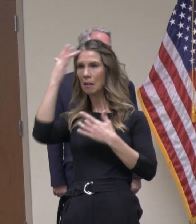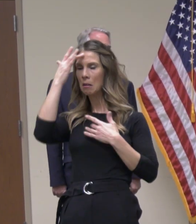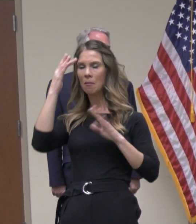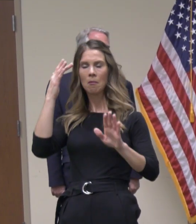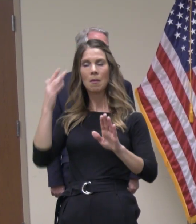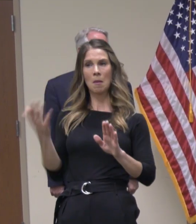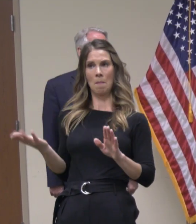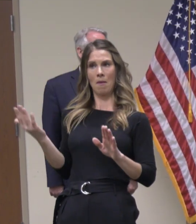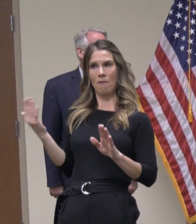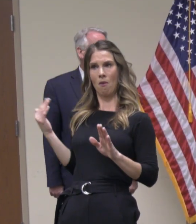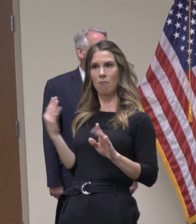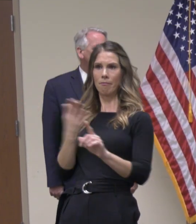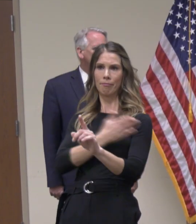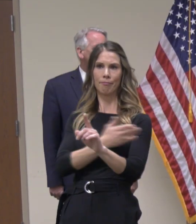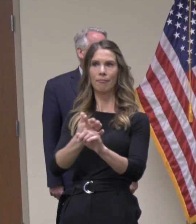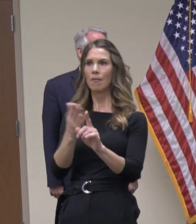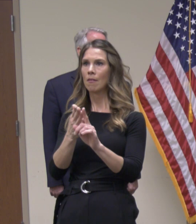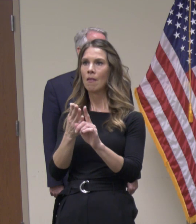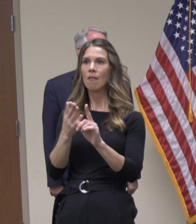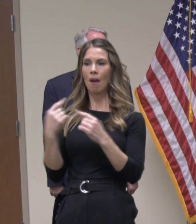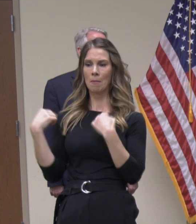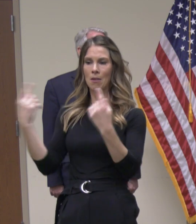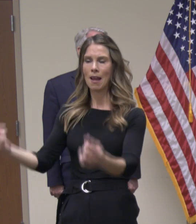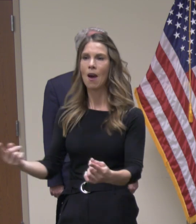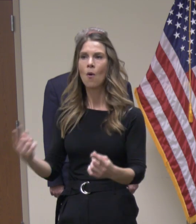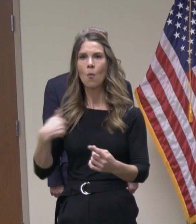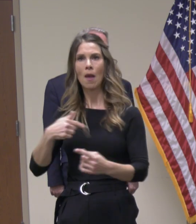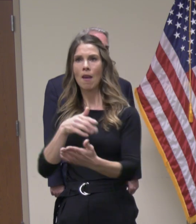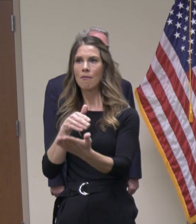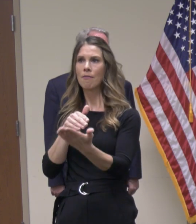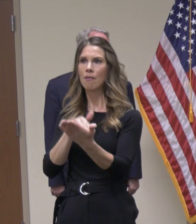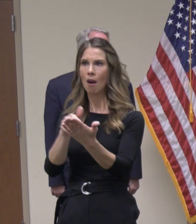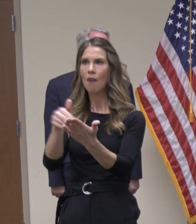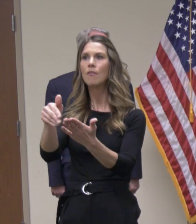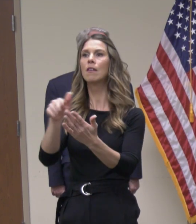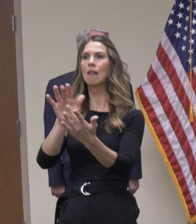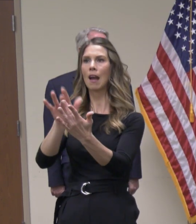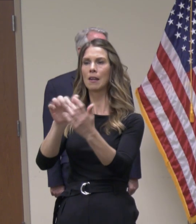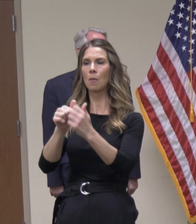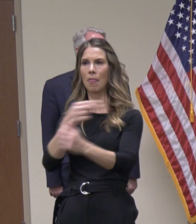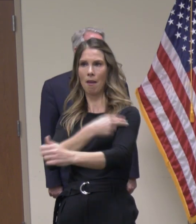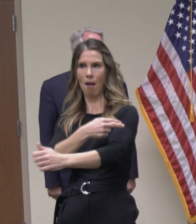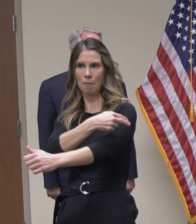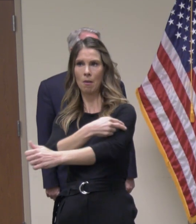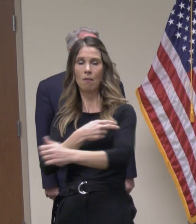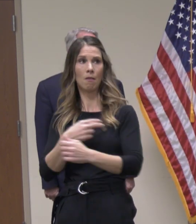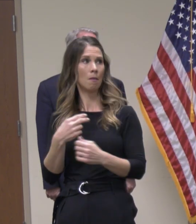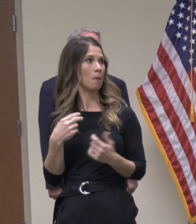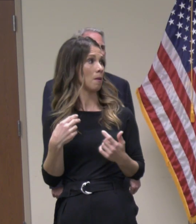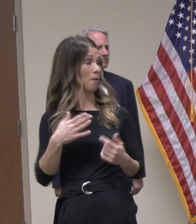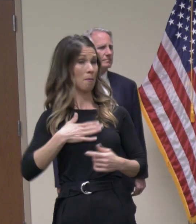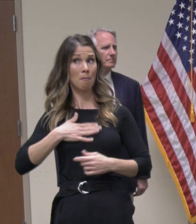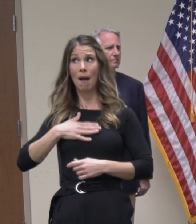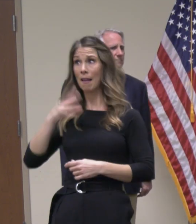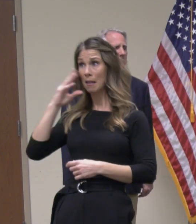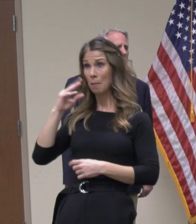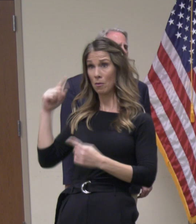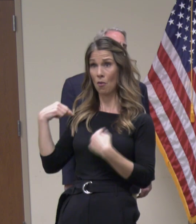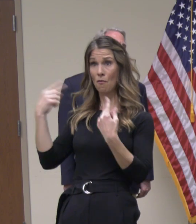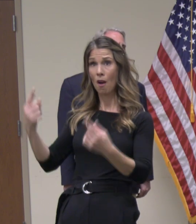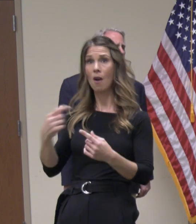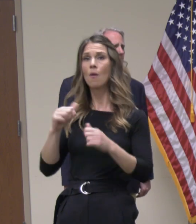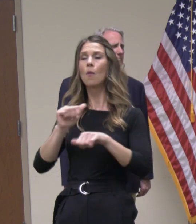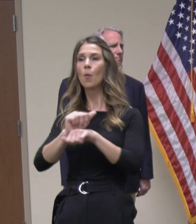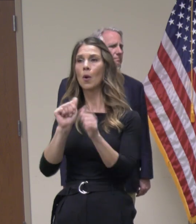very regularly. Definitely as long as I can remember. We worked together very closely through the Healthcare Coalition. We